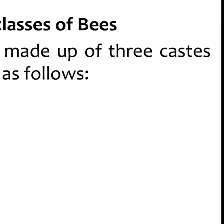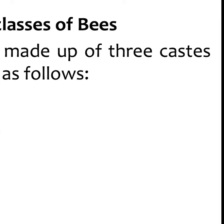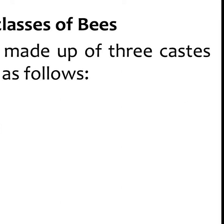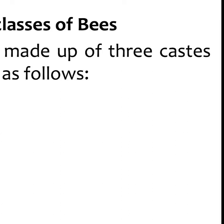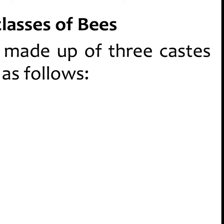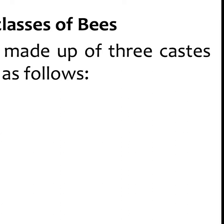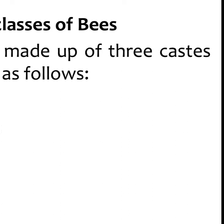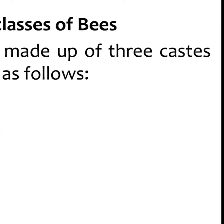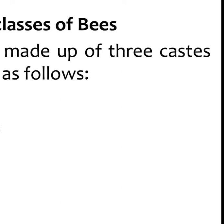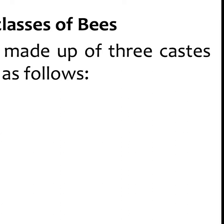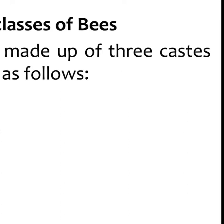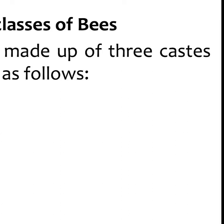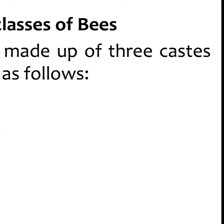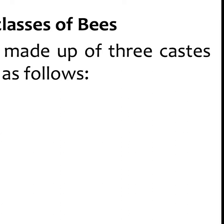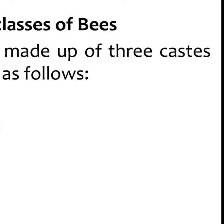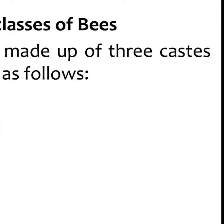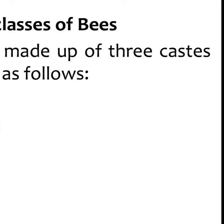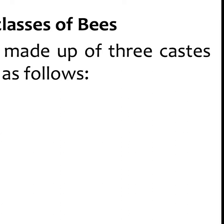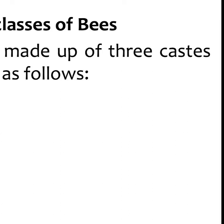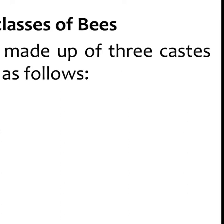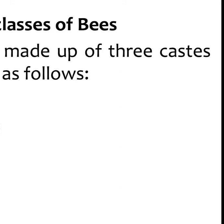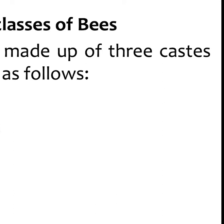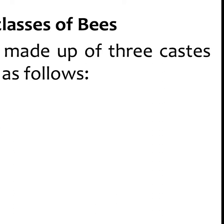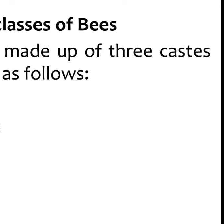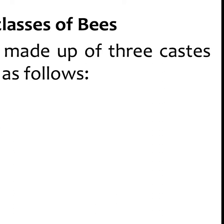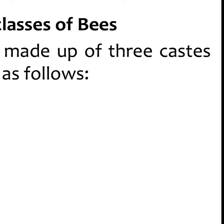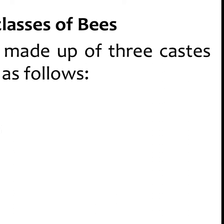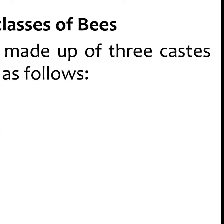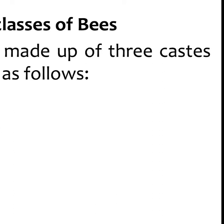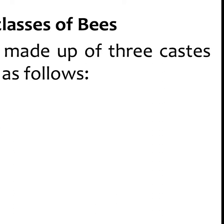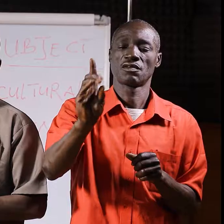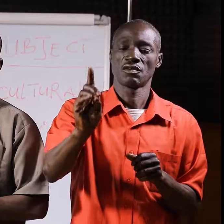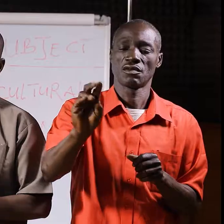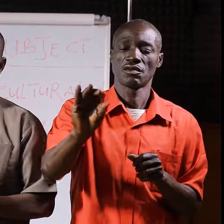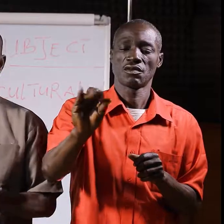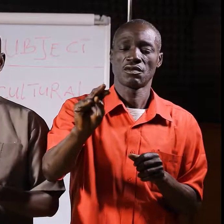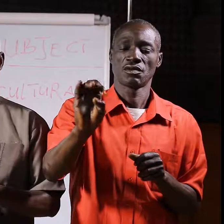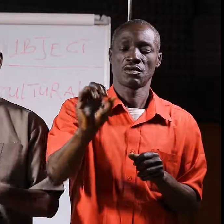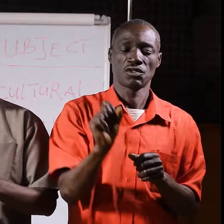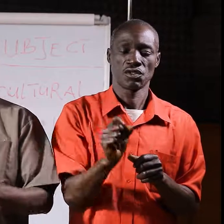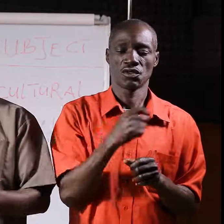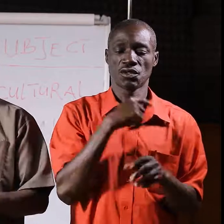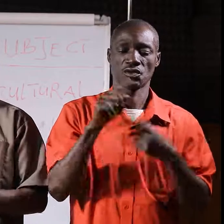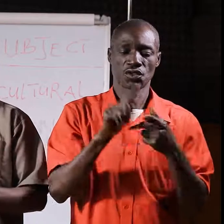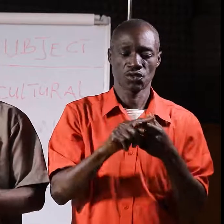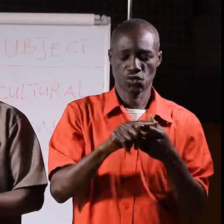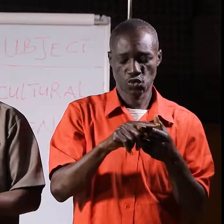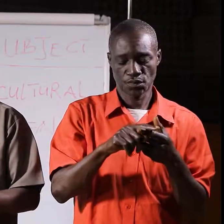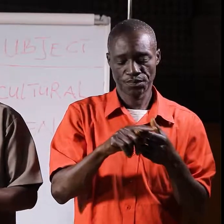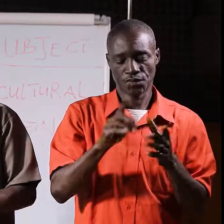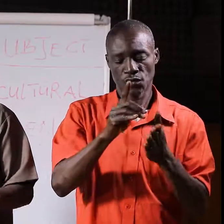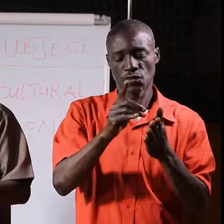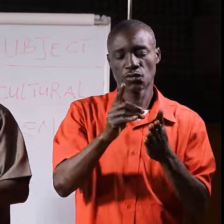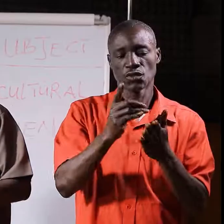Female worker bees. And three. Drums. We shall discuss these classes